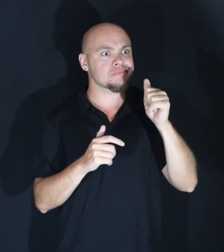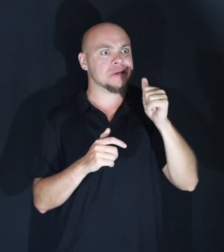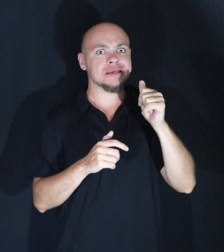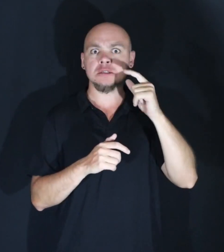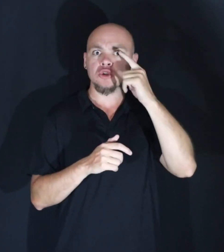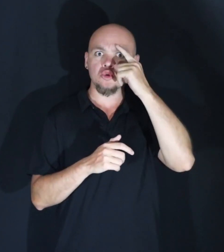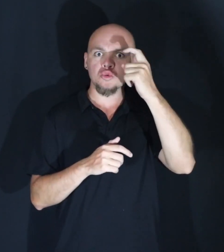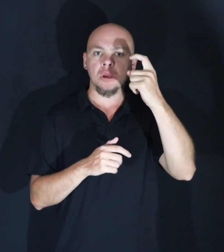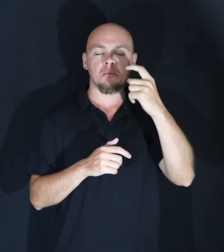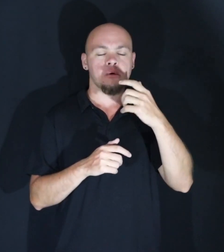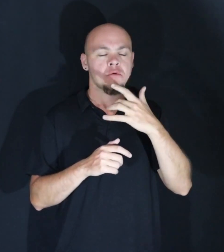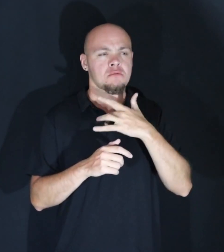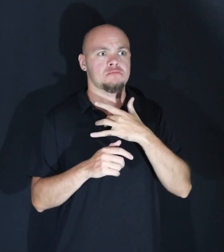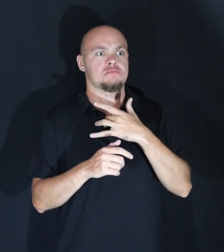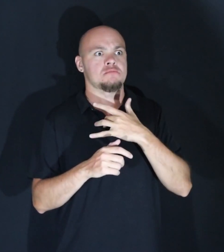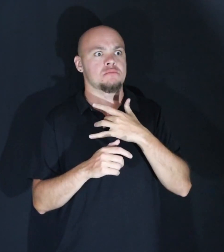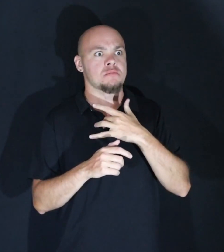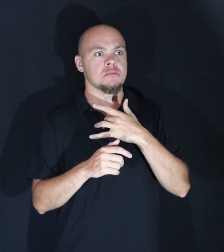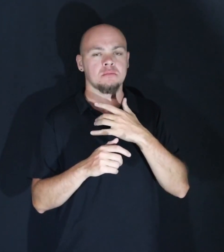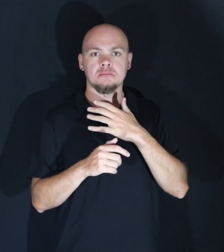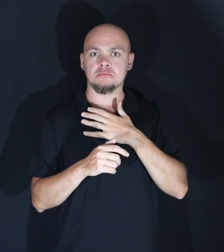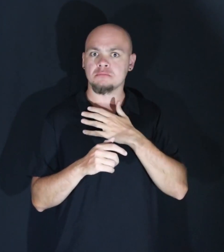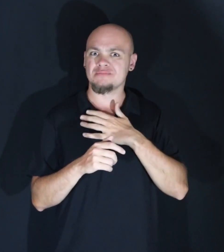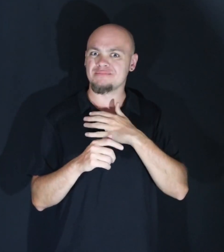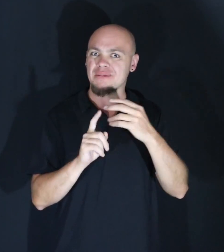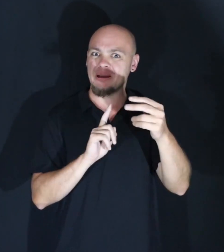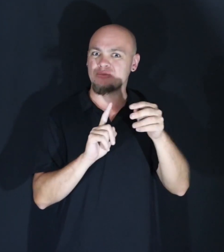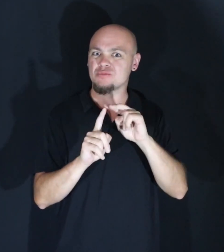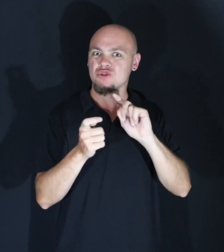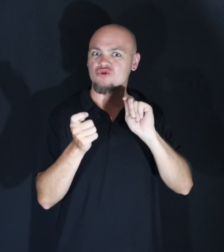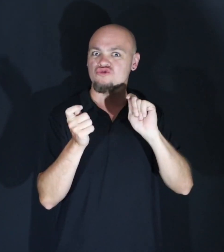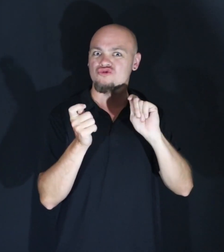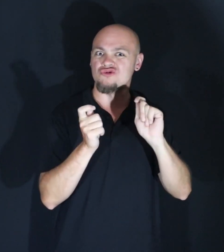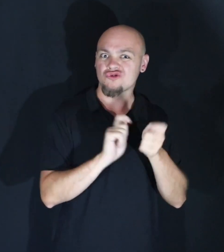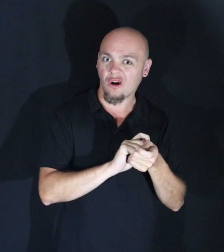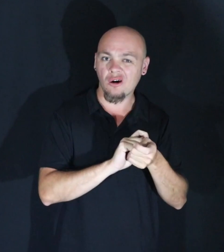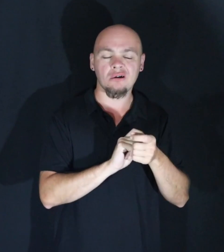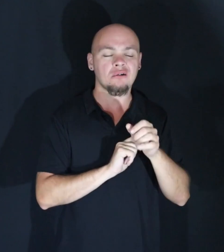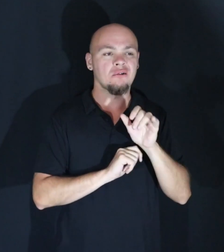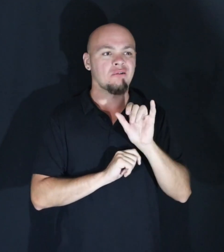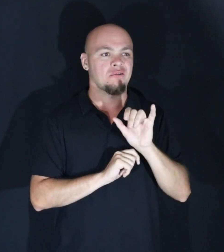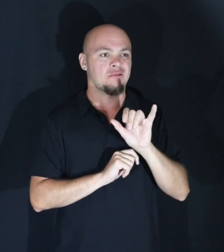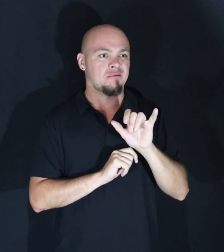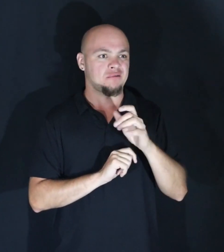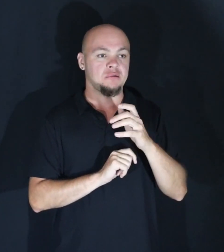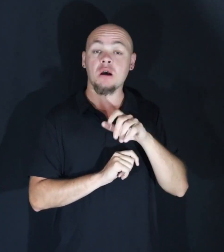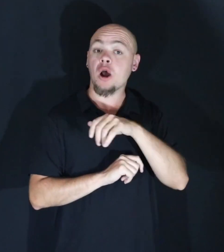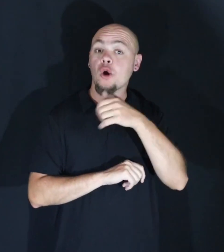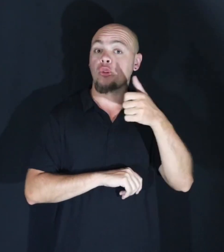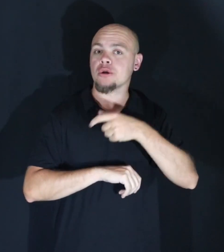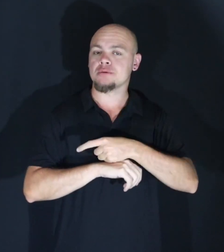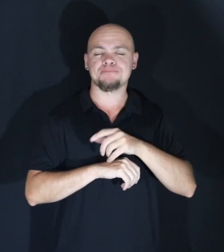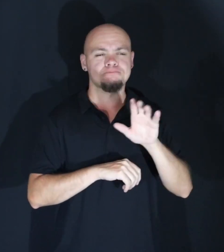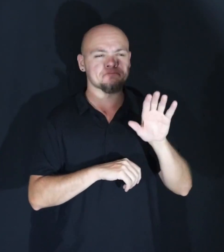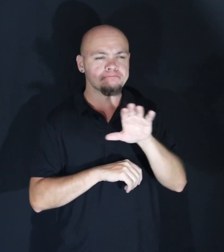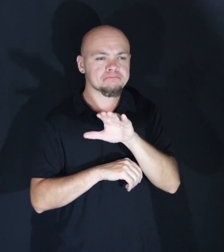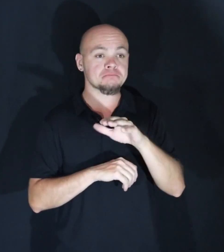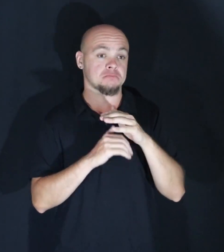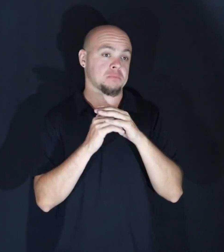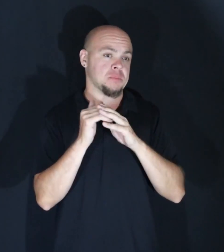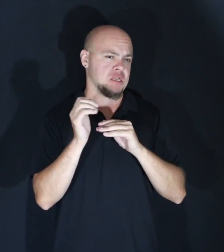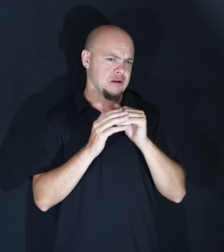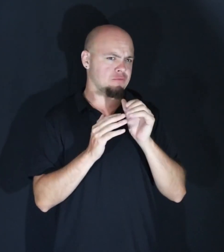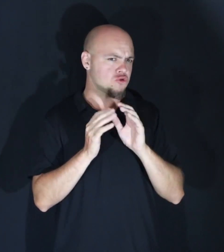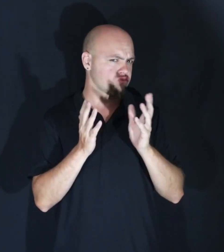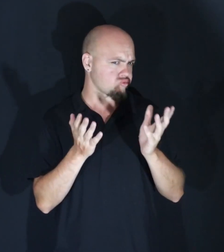put everything into perspective. Another day, we'd asked the women if they were comfortable with the